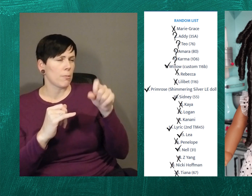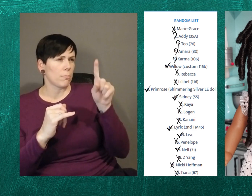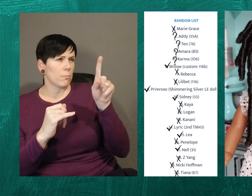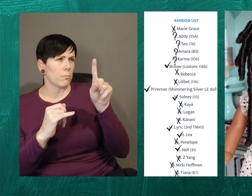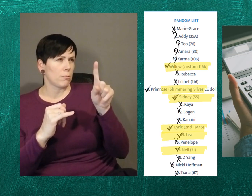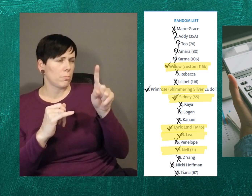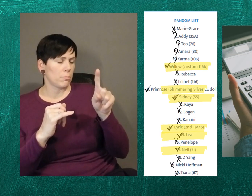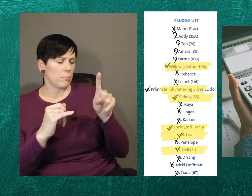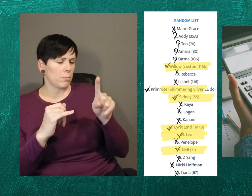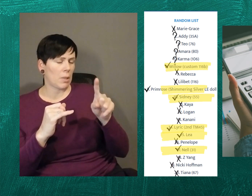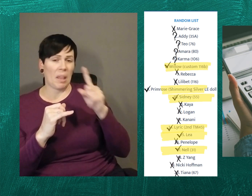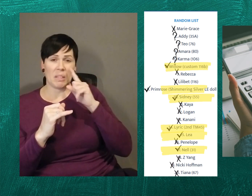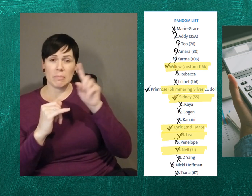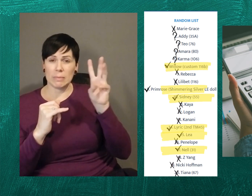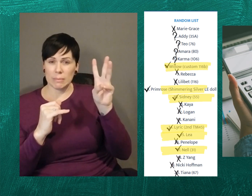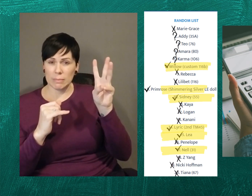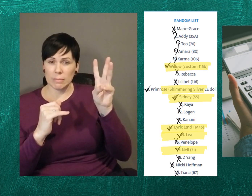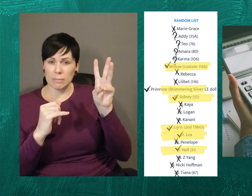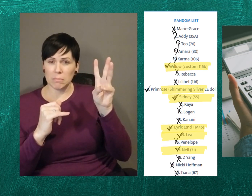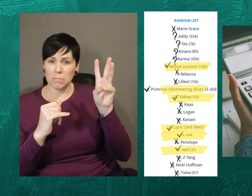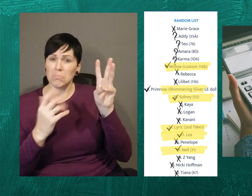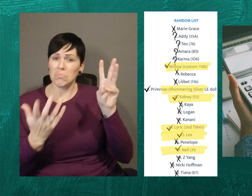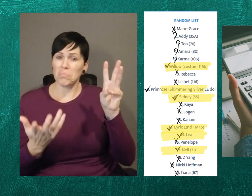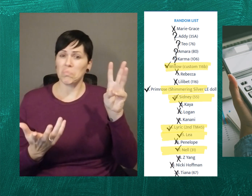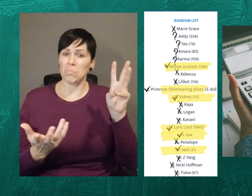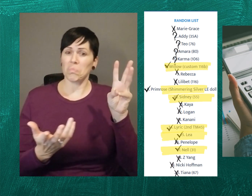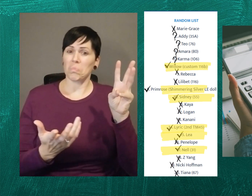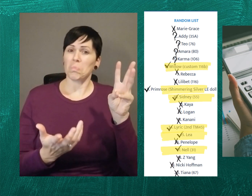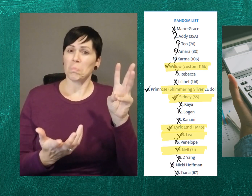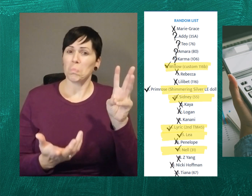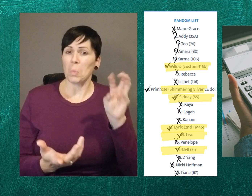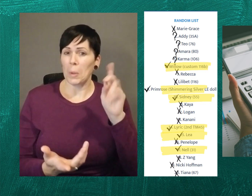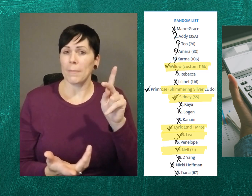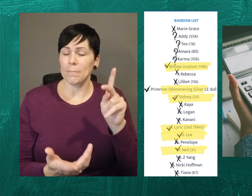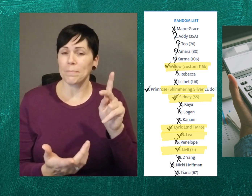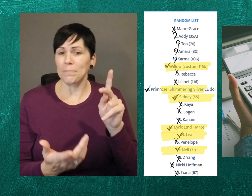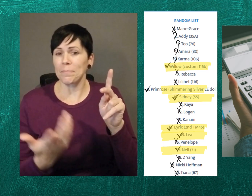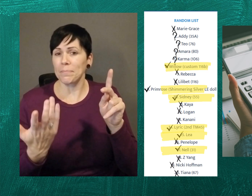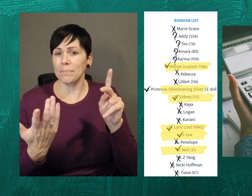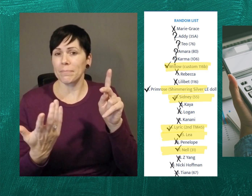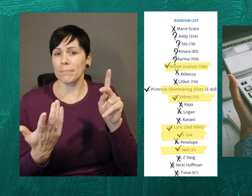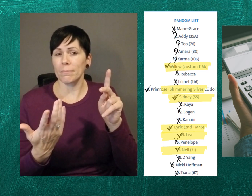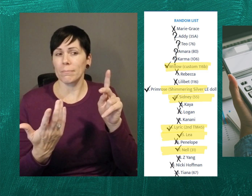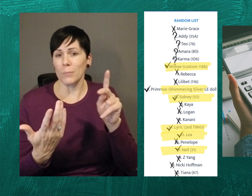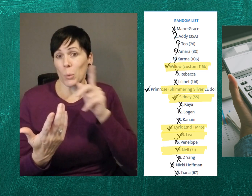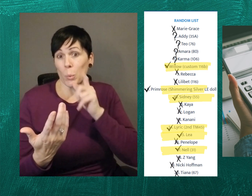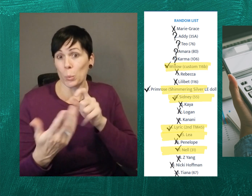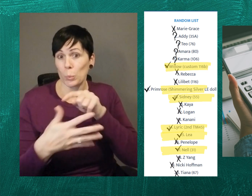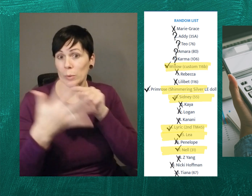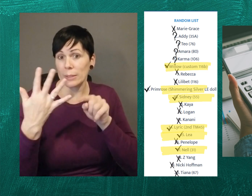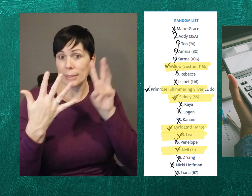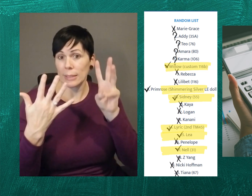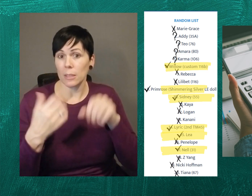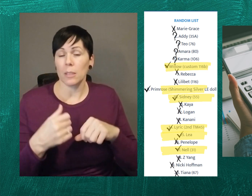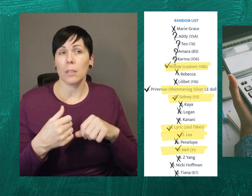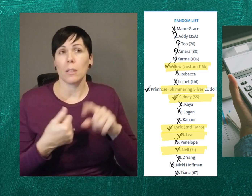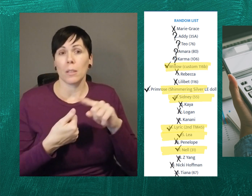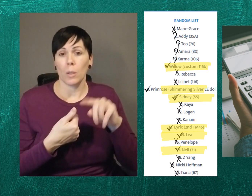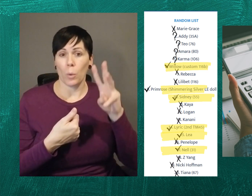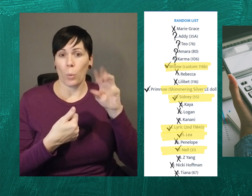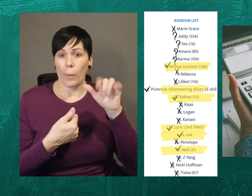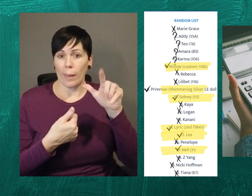I think 6. I think 6 of them. Okay. All right. Duly noted. So the ones that I think would make it